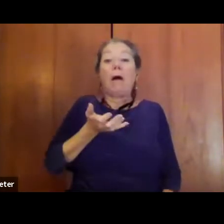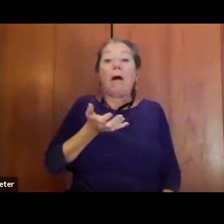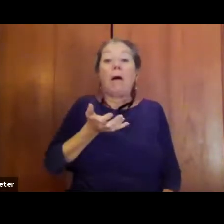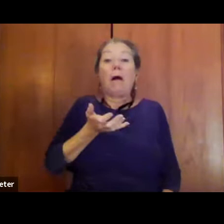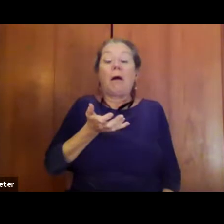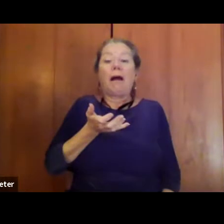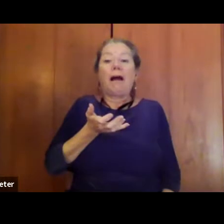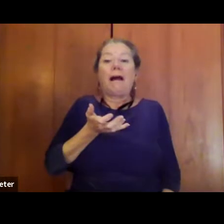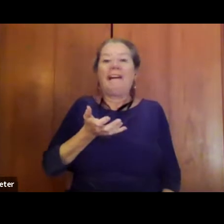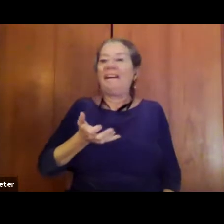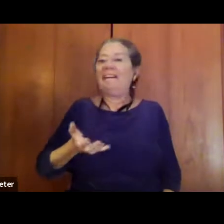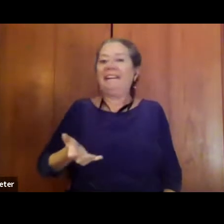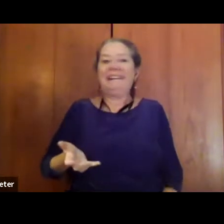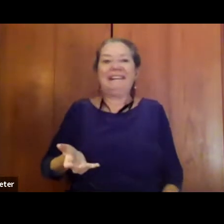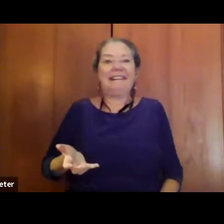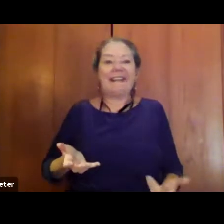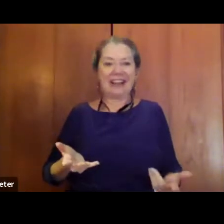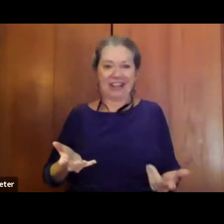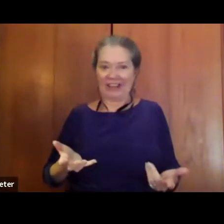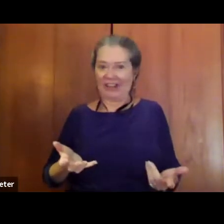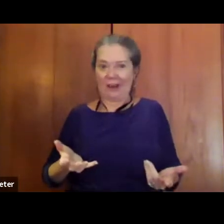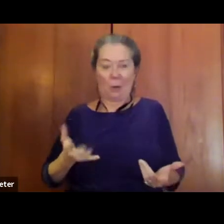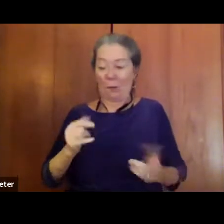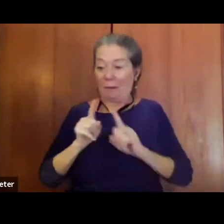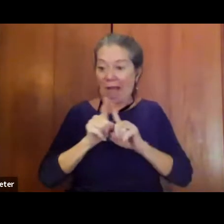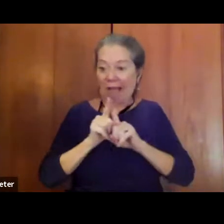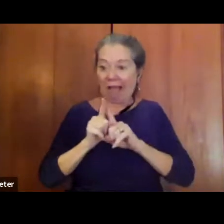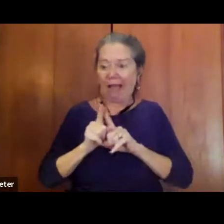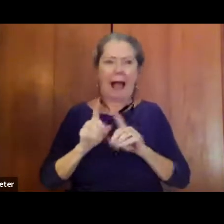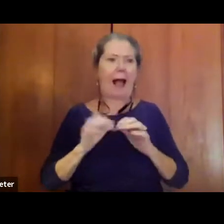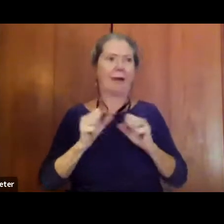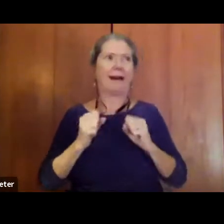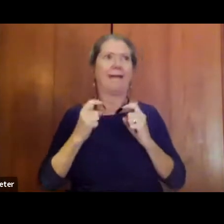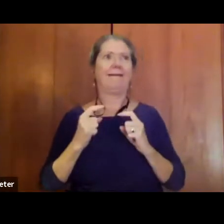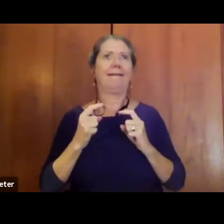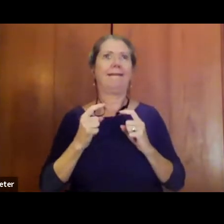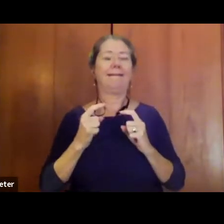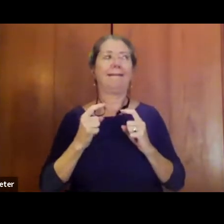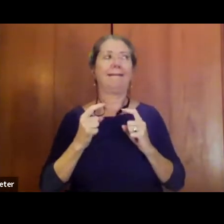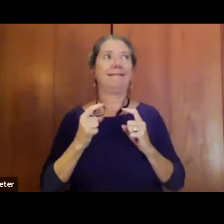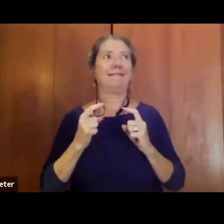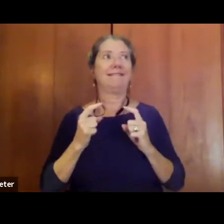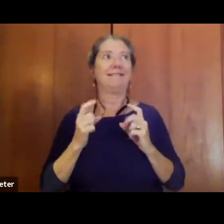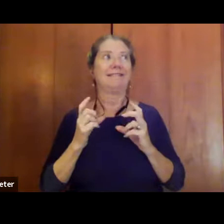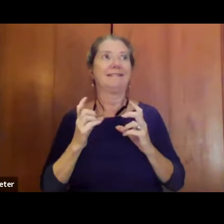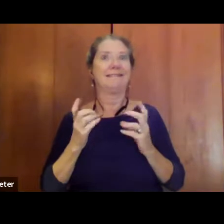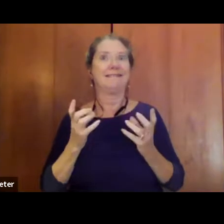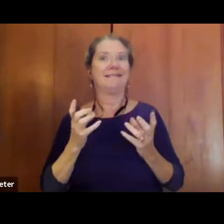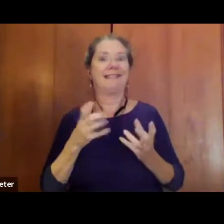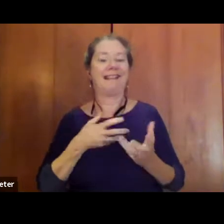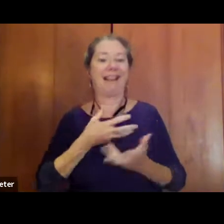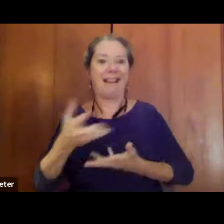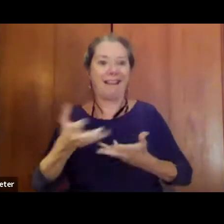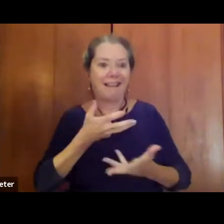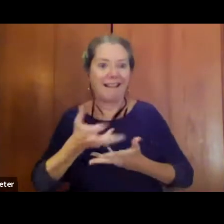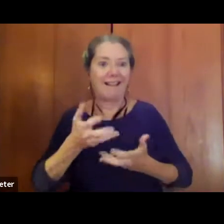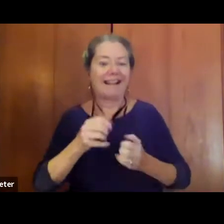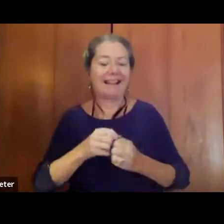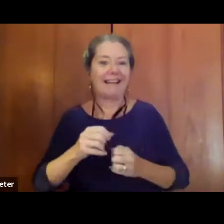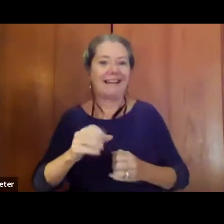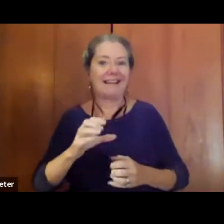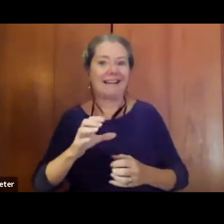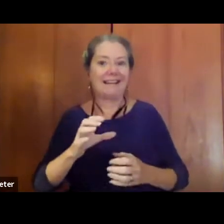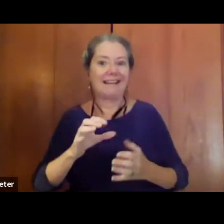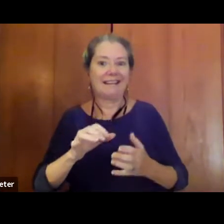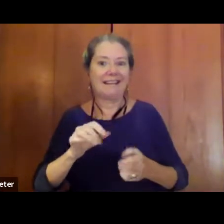me. So how was I going to make it in Colombia? My mom was raised in a small city known as Cartago. It's a beautiful region of